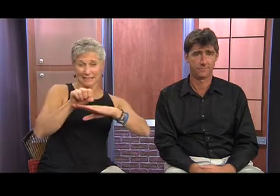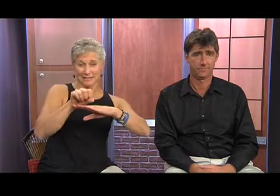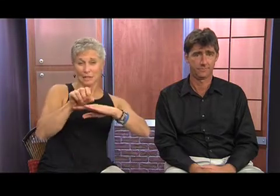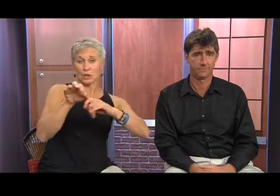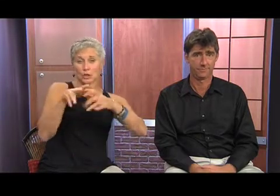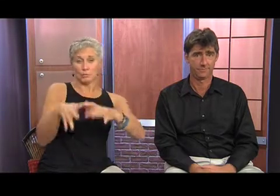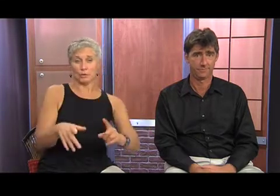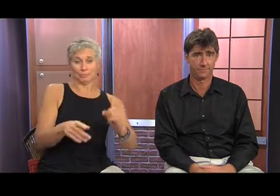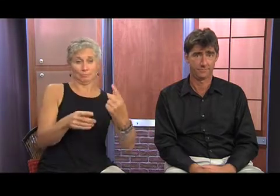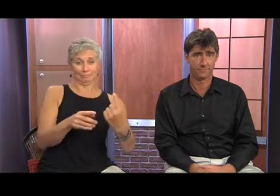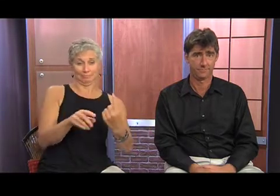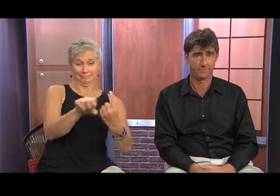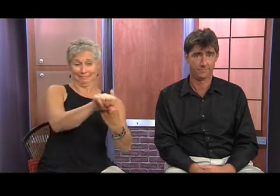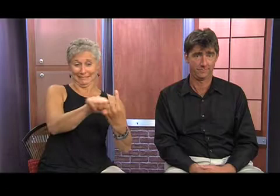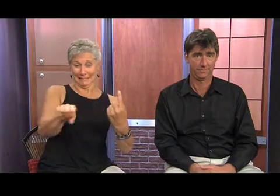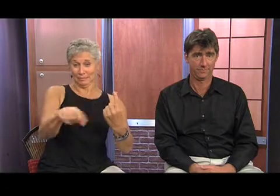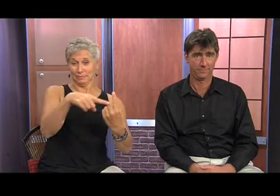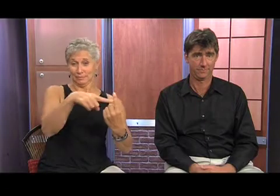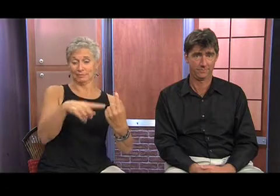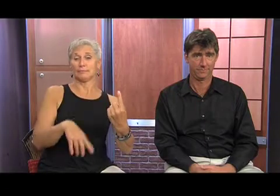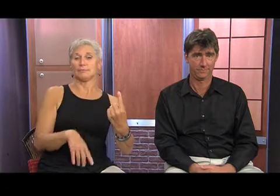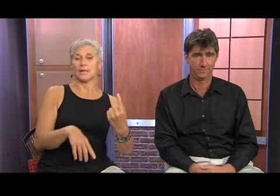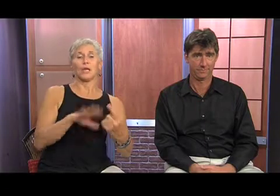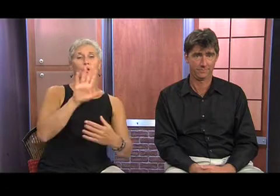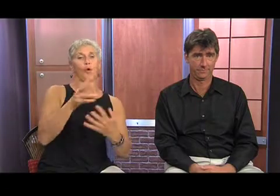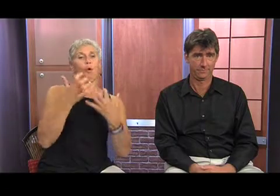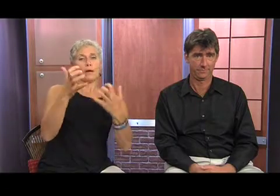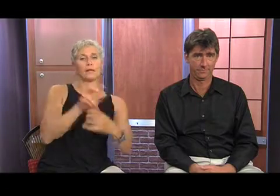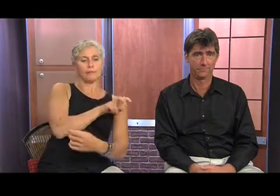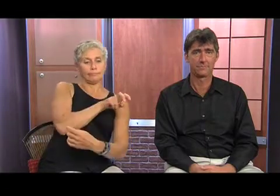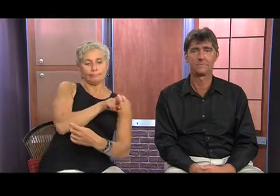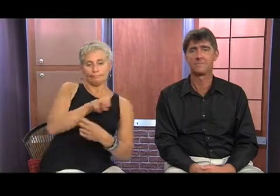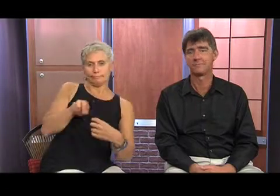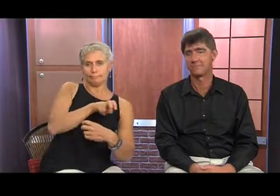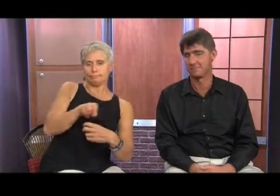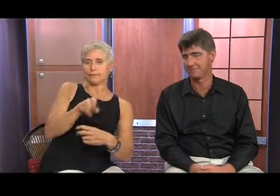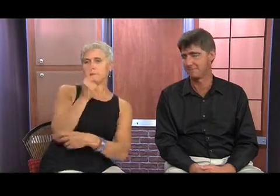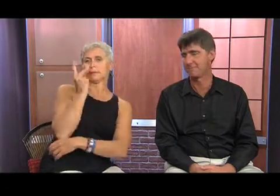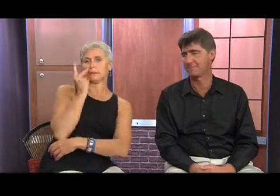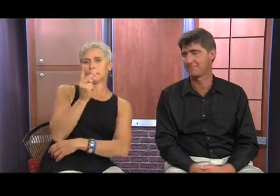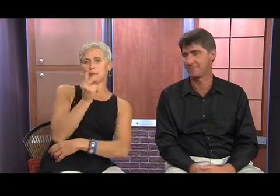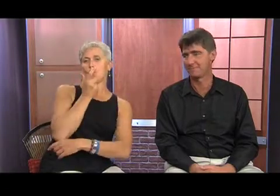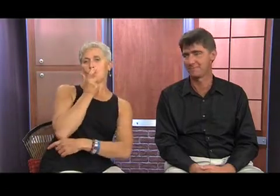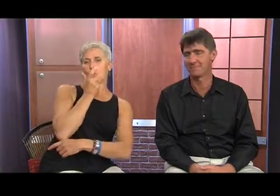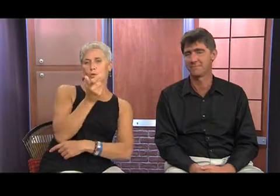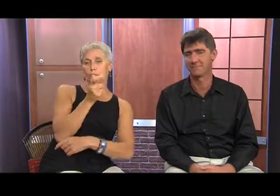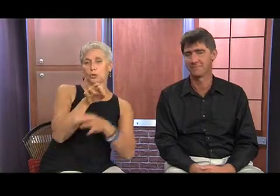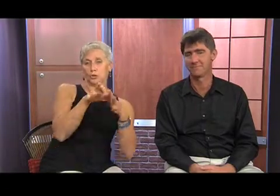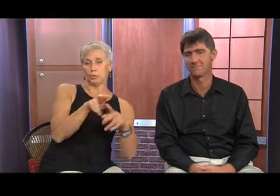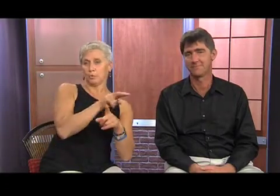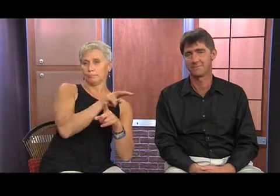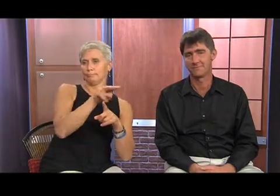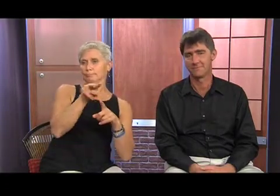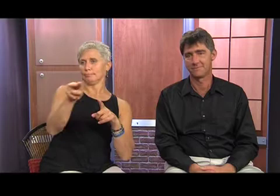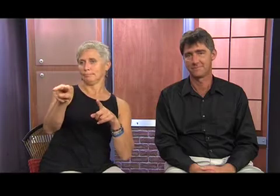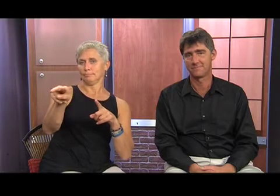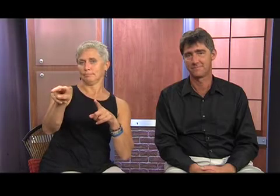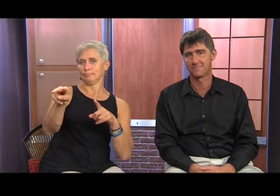where your audience will be sitting, so that it's easy to see the interpreter as well as the stage, and there shouldn't be a lot of rubbernecking back